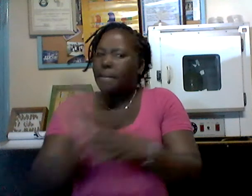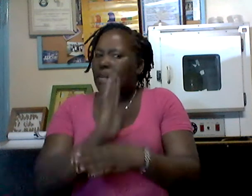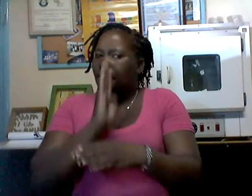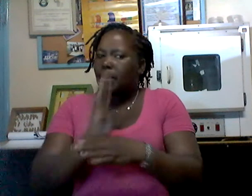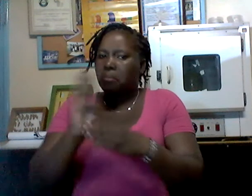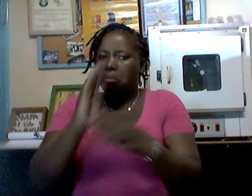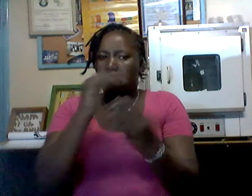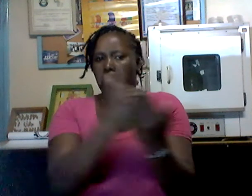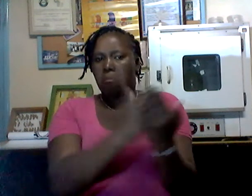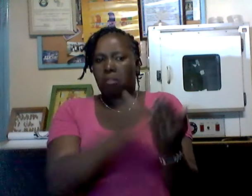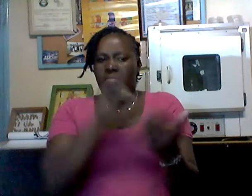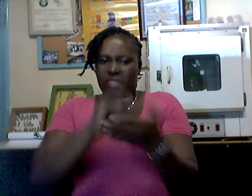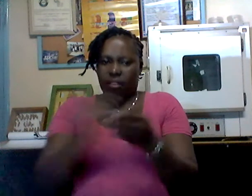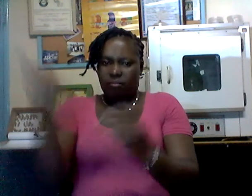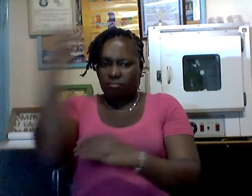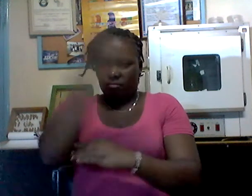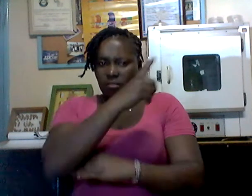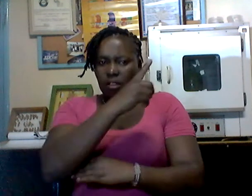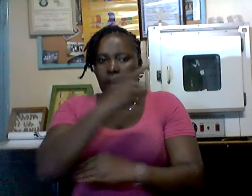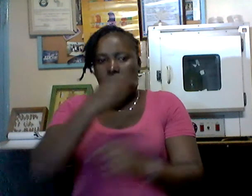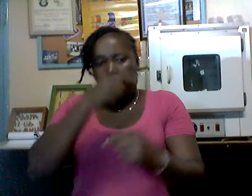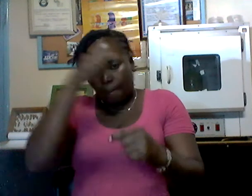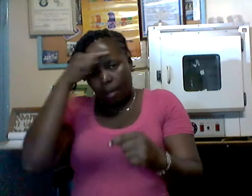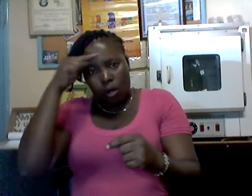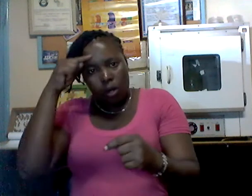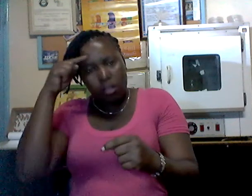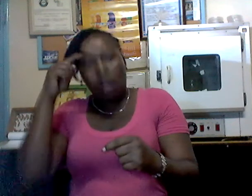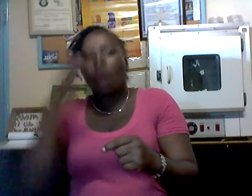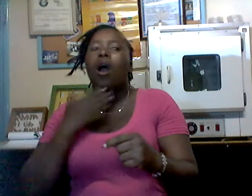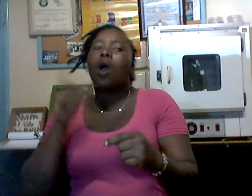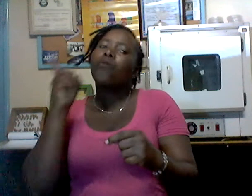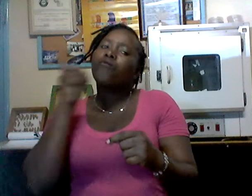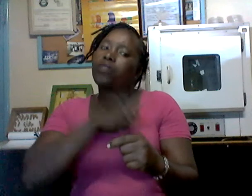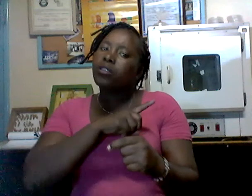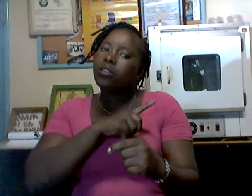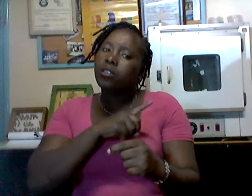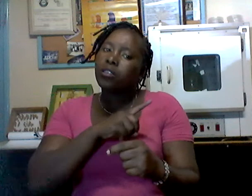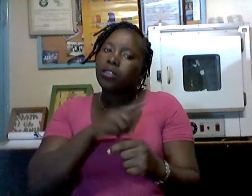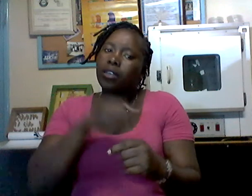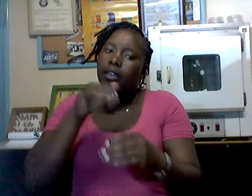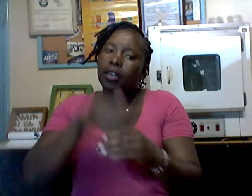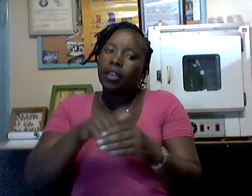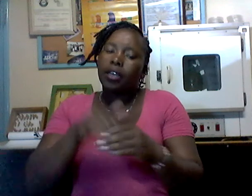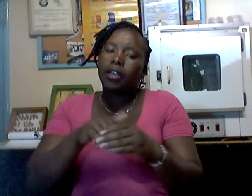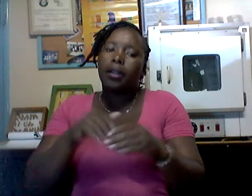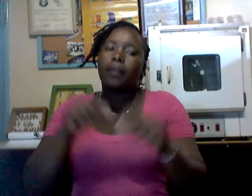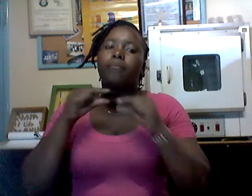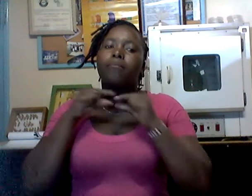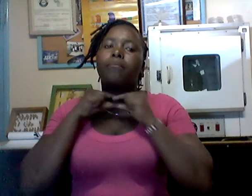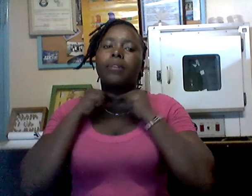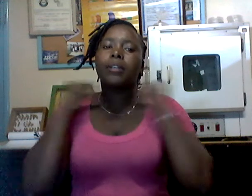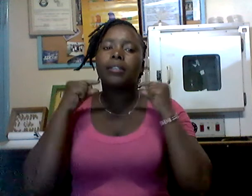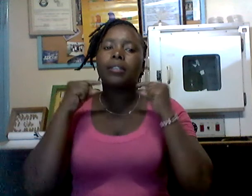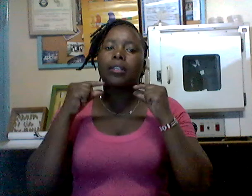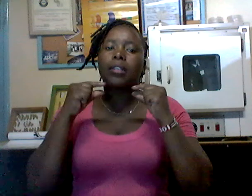as he was doing some finishes in the village's priest cupboard. As he was